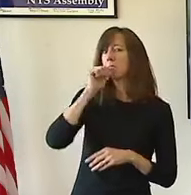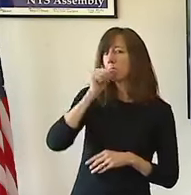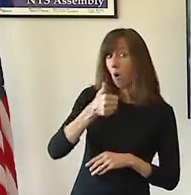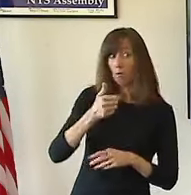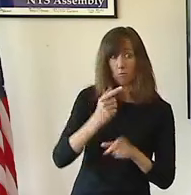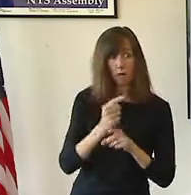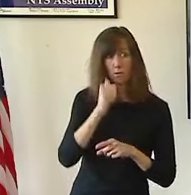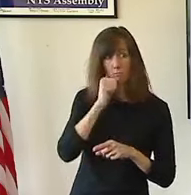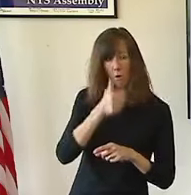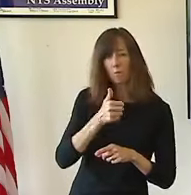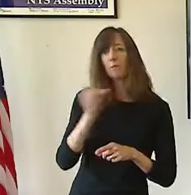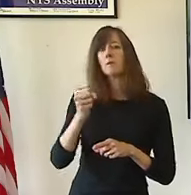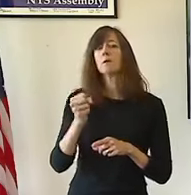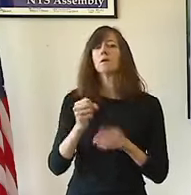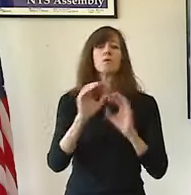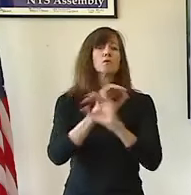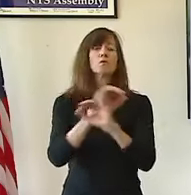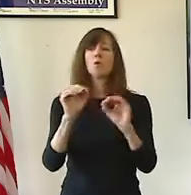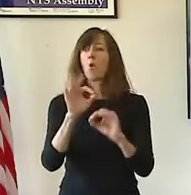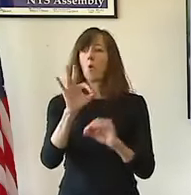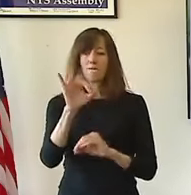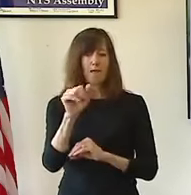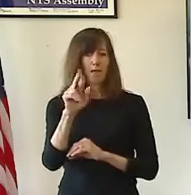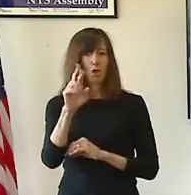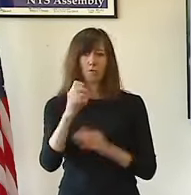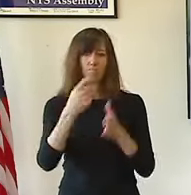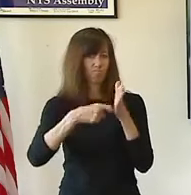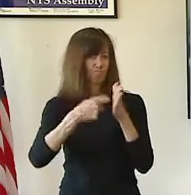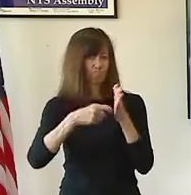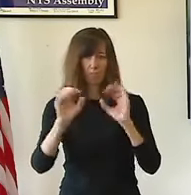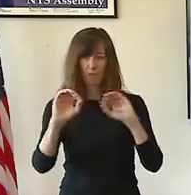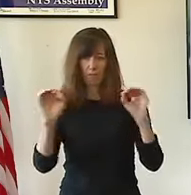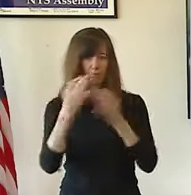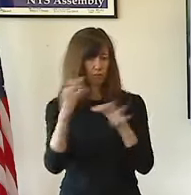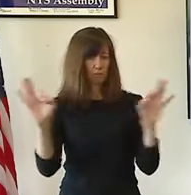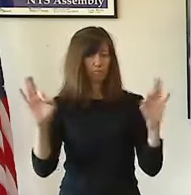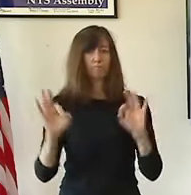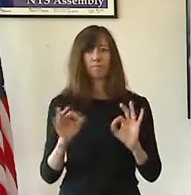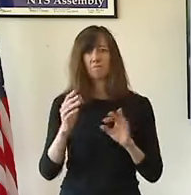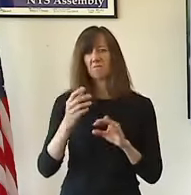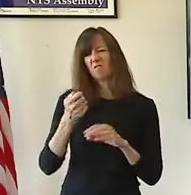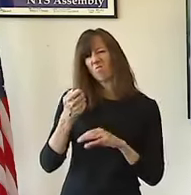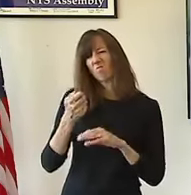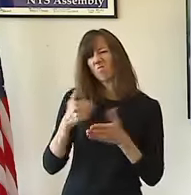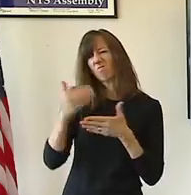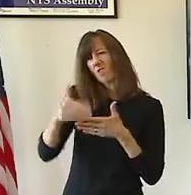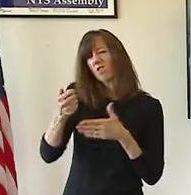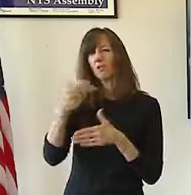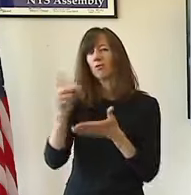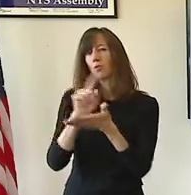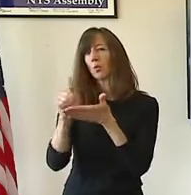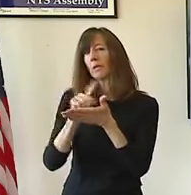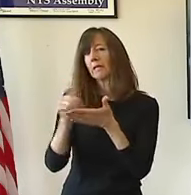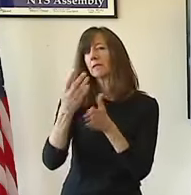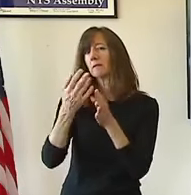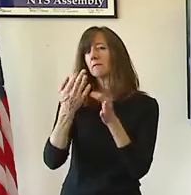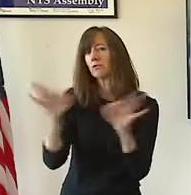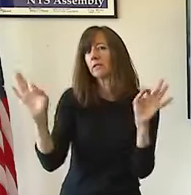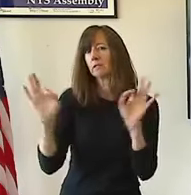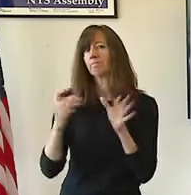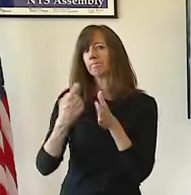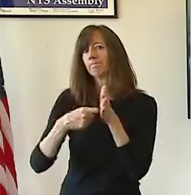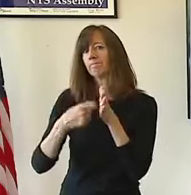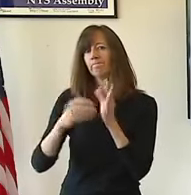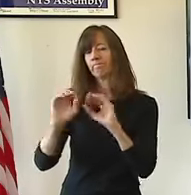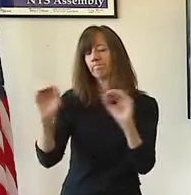be a fare on the buses for the next couple of weeks as we get back into full service, but you'll see that full transit